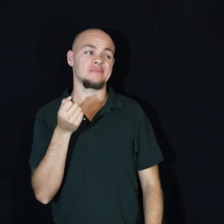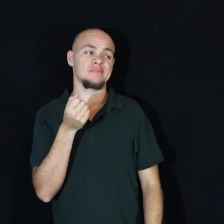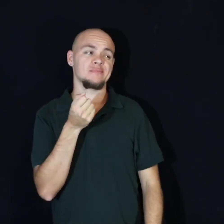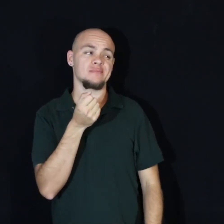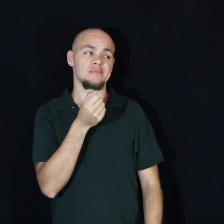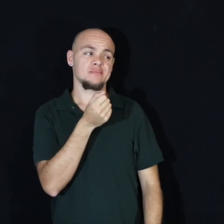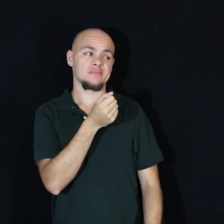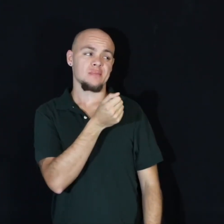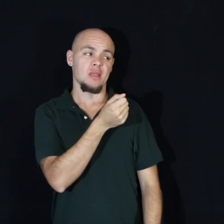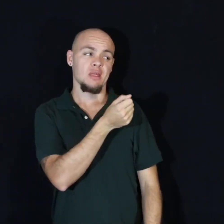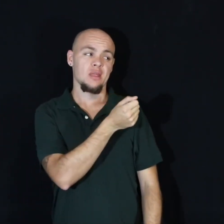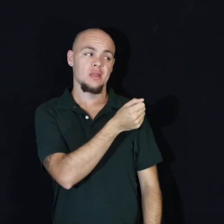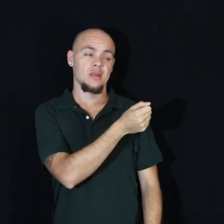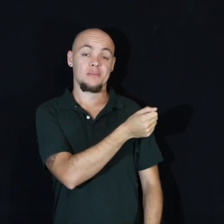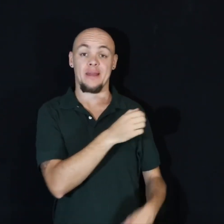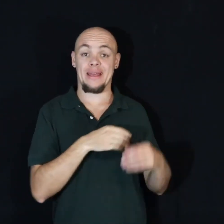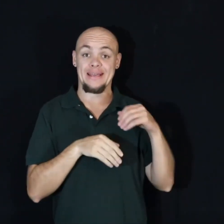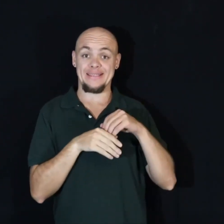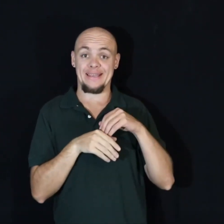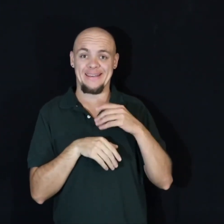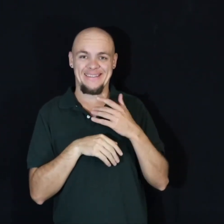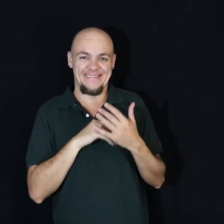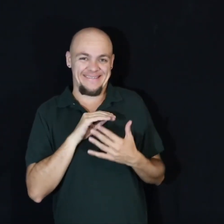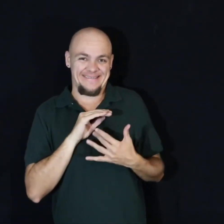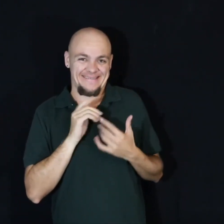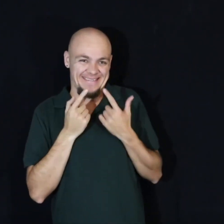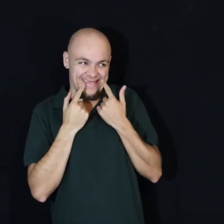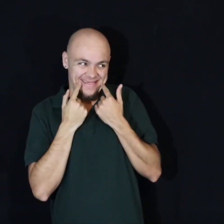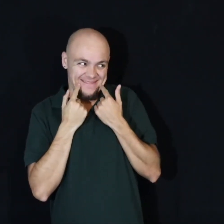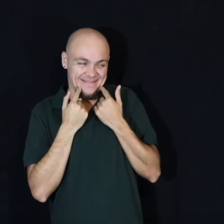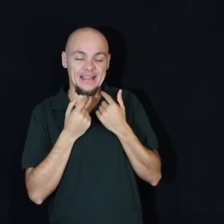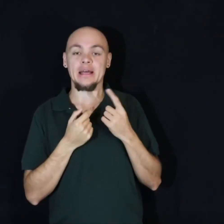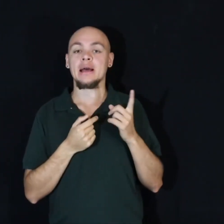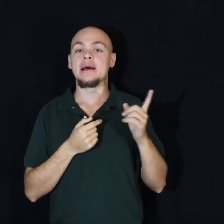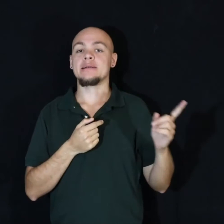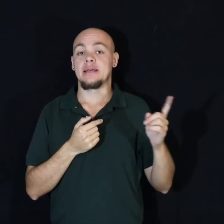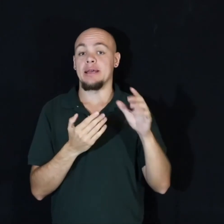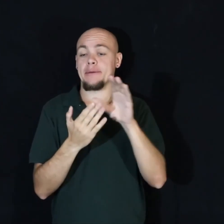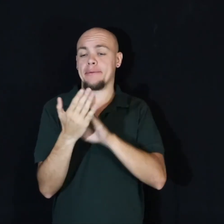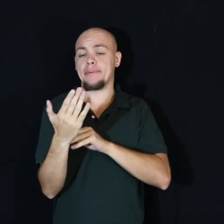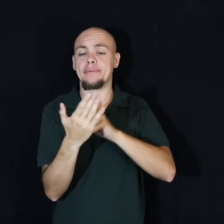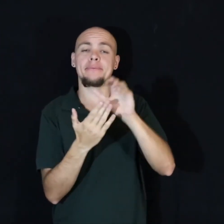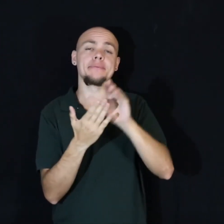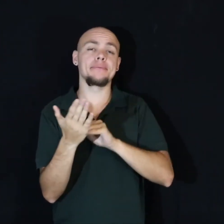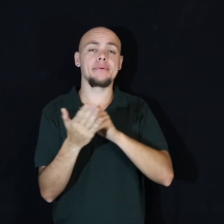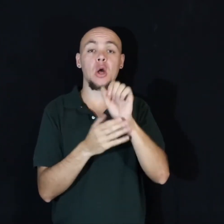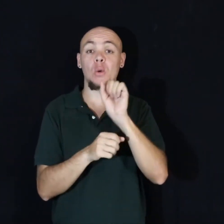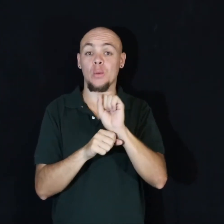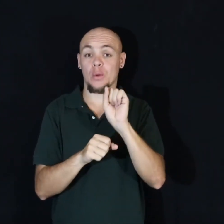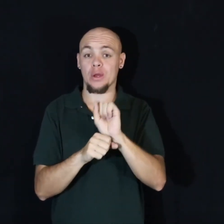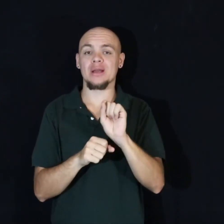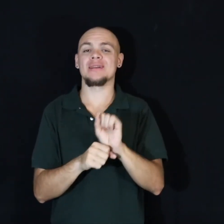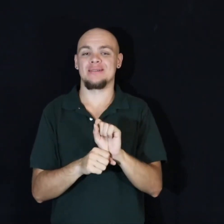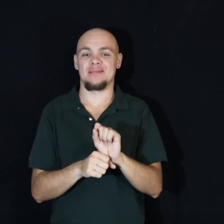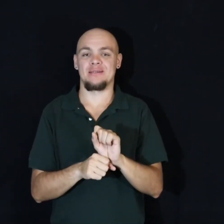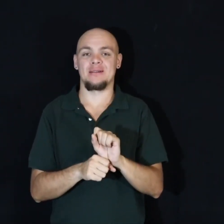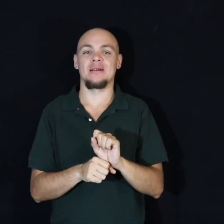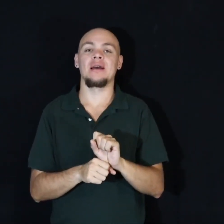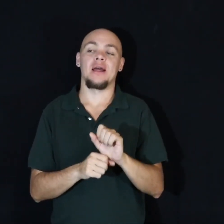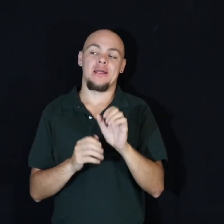heart. And while the late steamer, Big Missouri, worked and sweated in the sun, the retired artist sat on a barrel